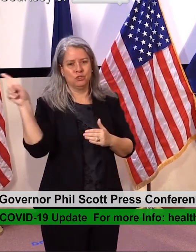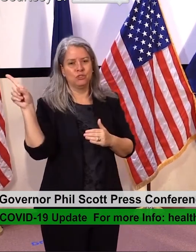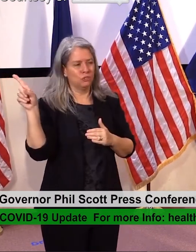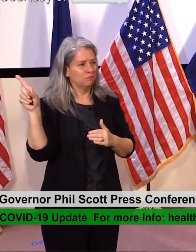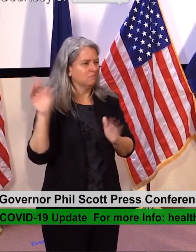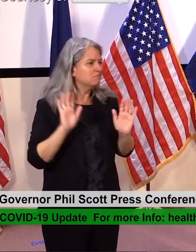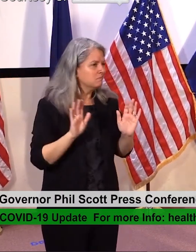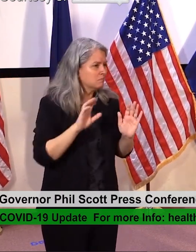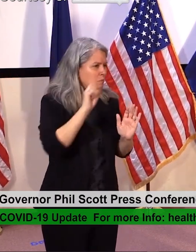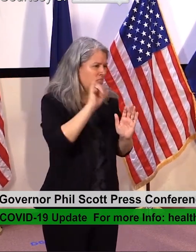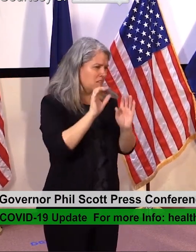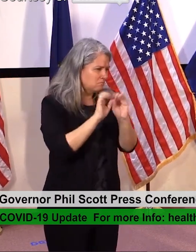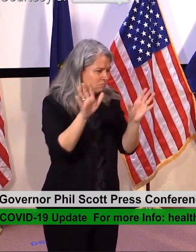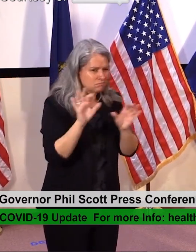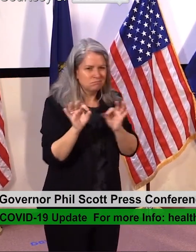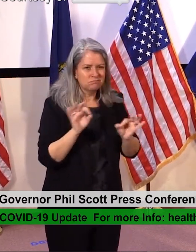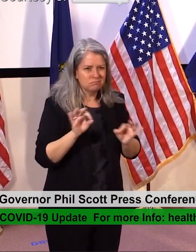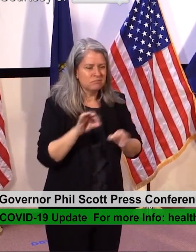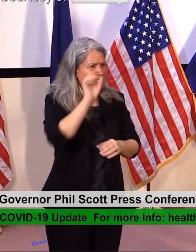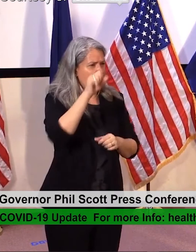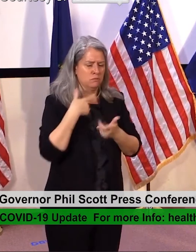for Vermonters as we plan.